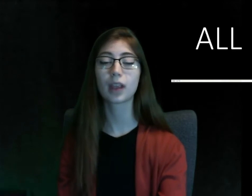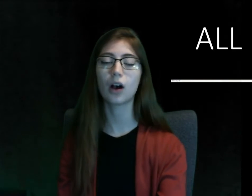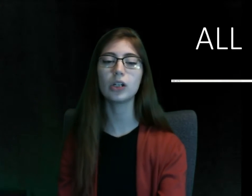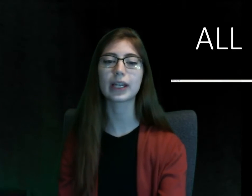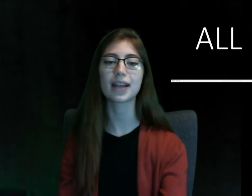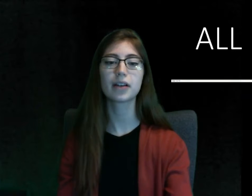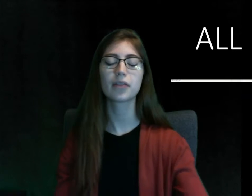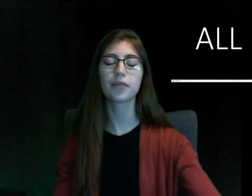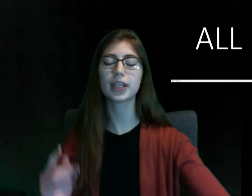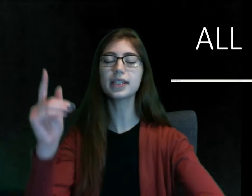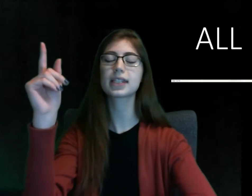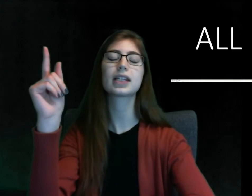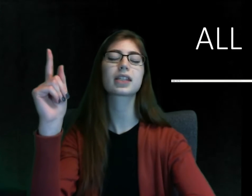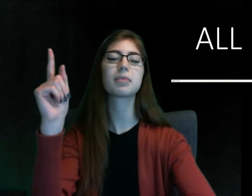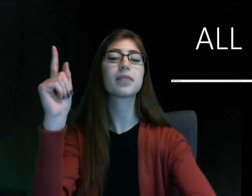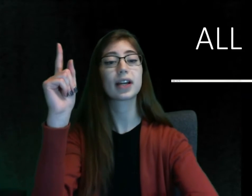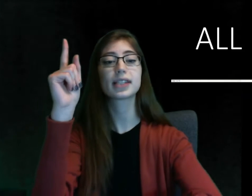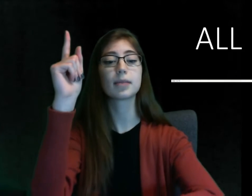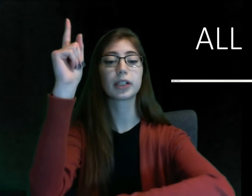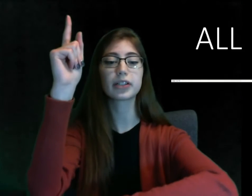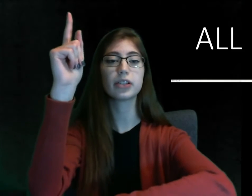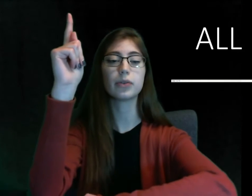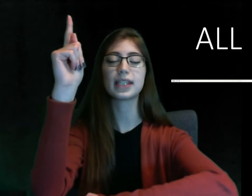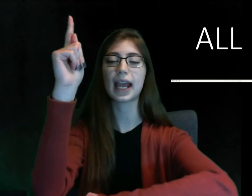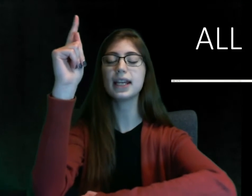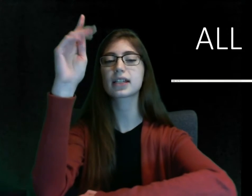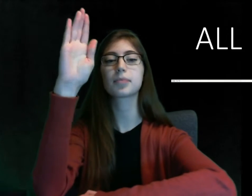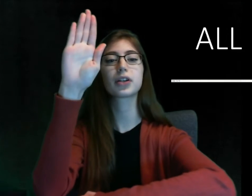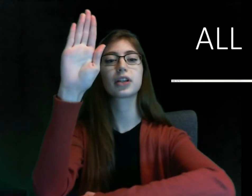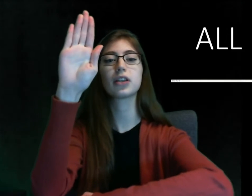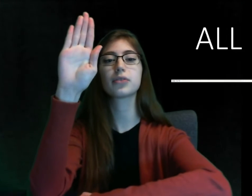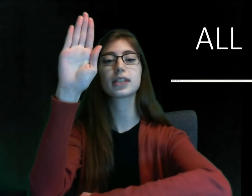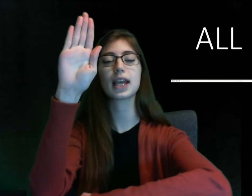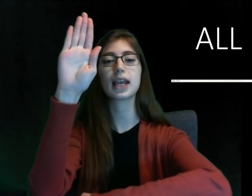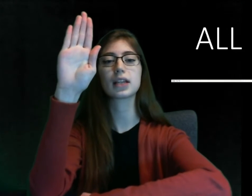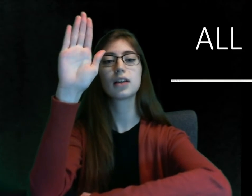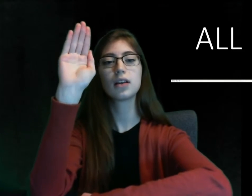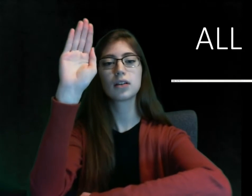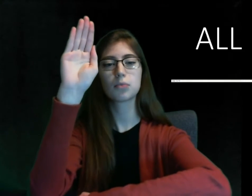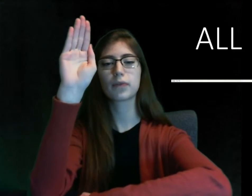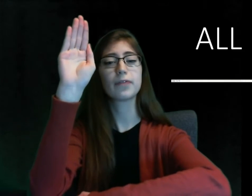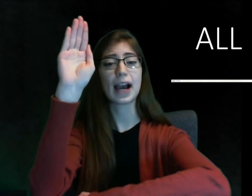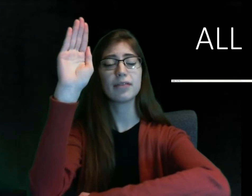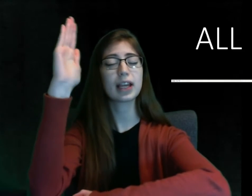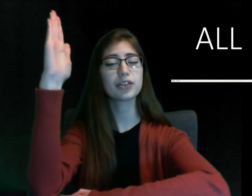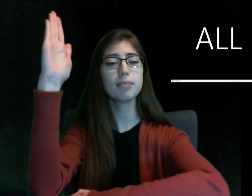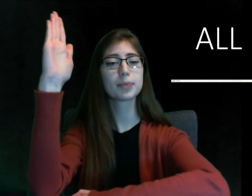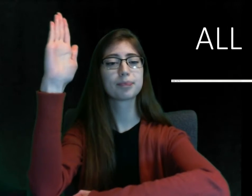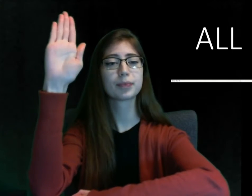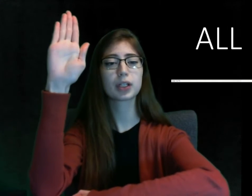All day. For this, it's going to be very similar to day, except you're going to use a more of a 5 hand shape, closed